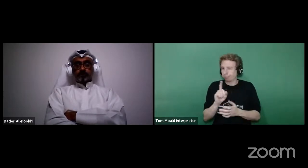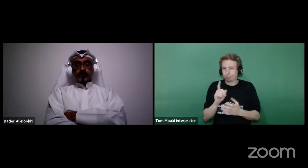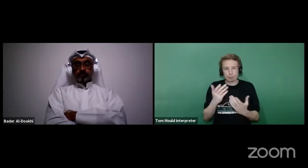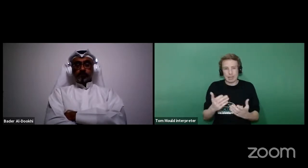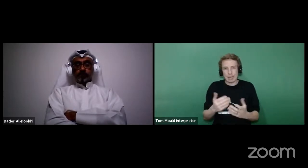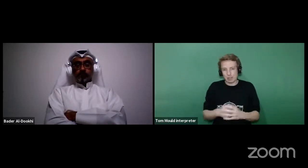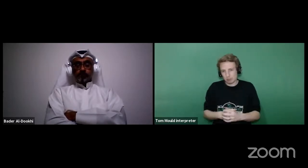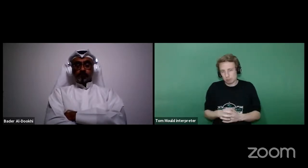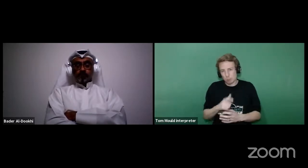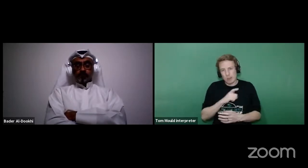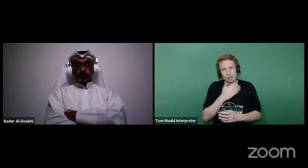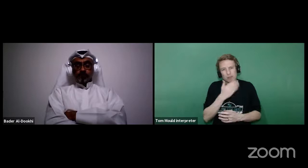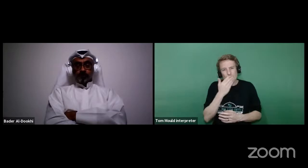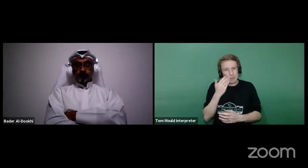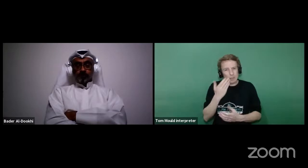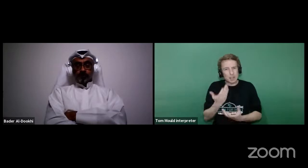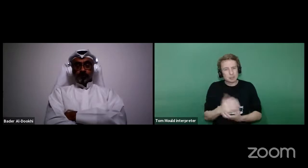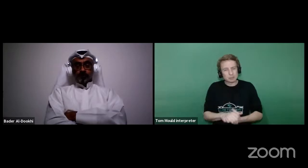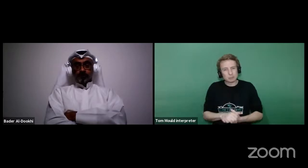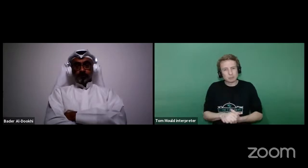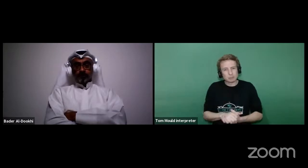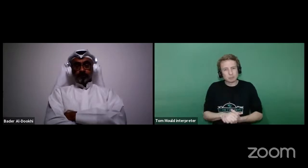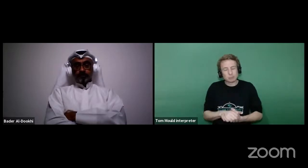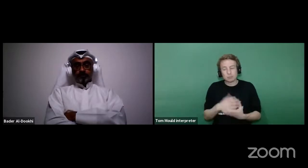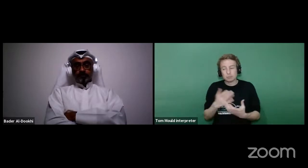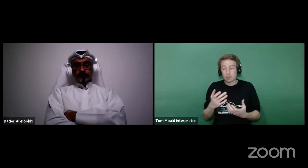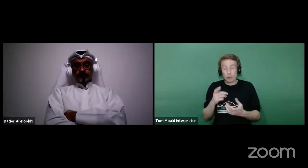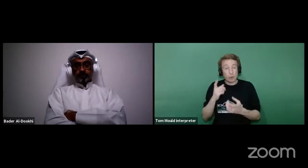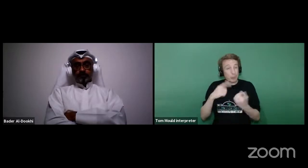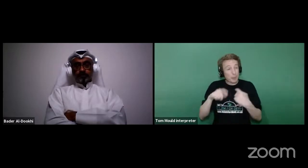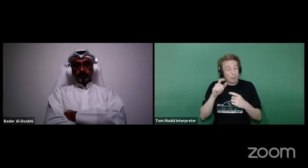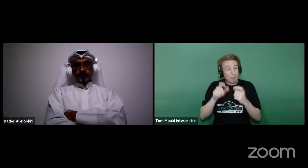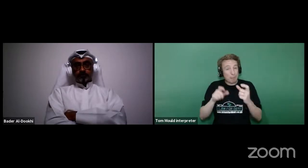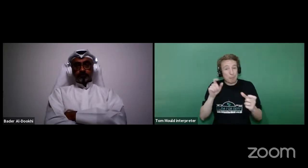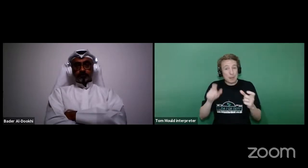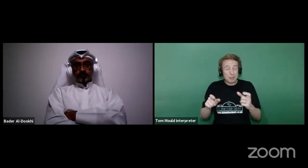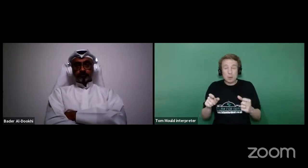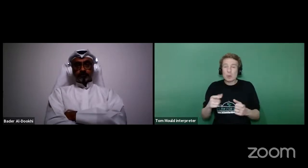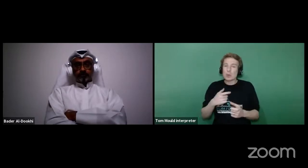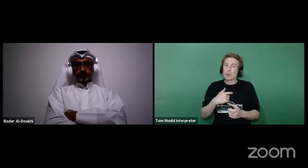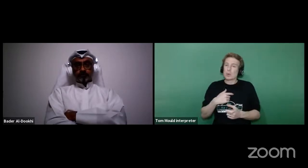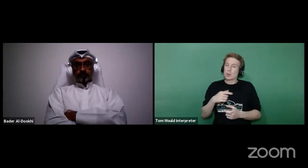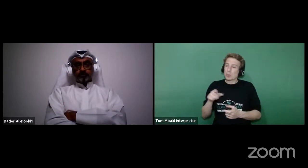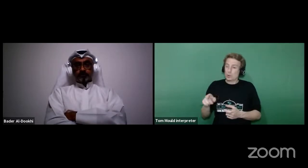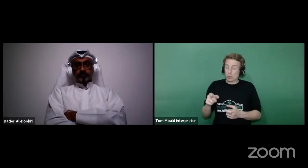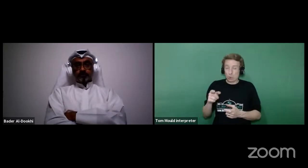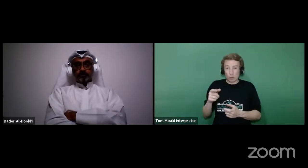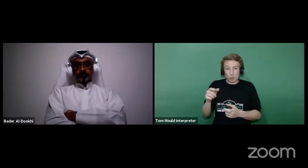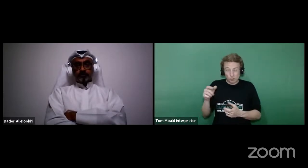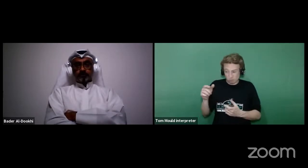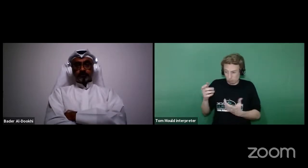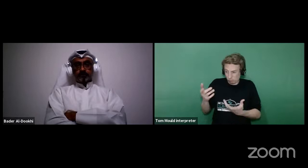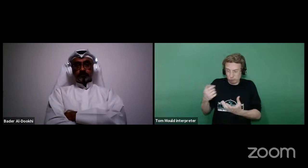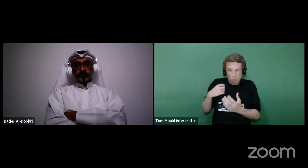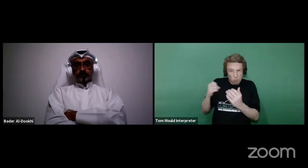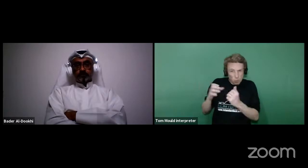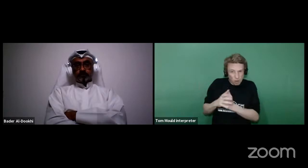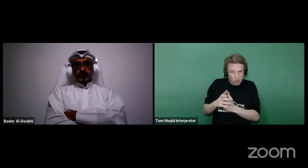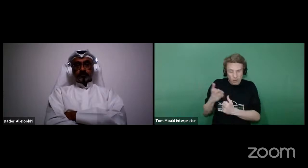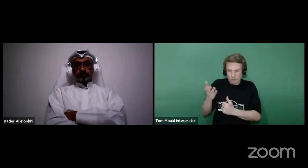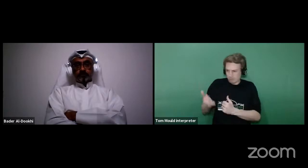with the individual staying away from those who are permissible, in